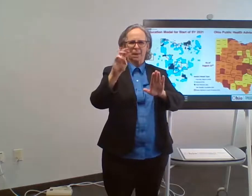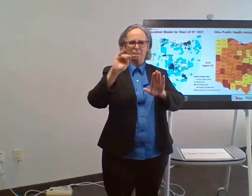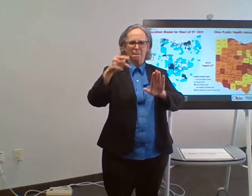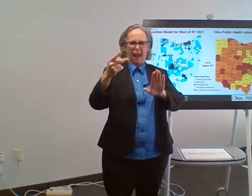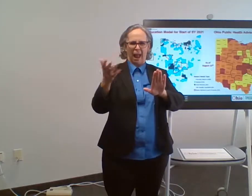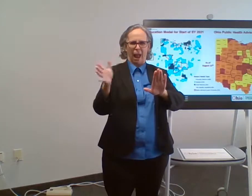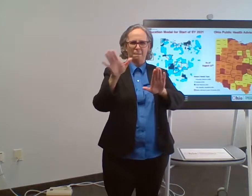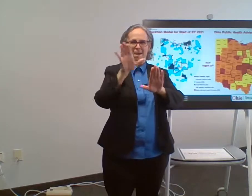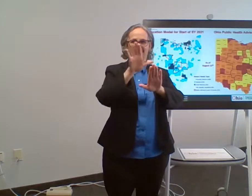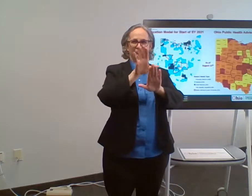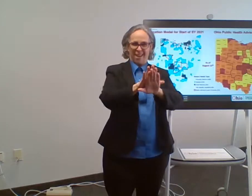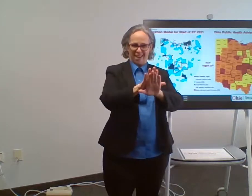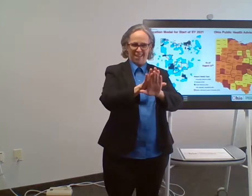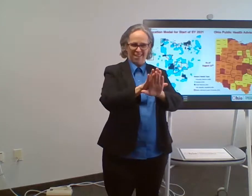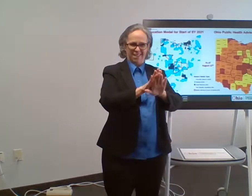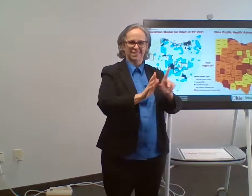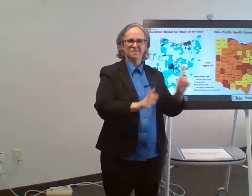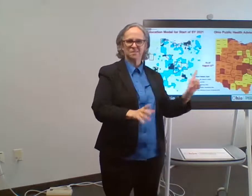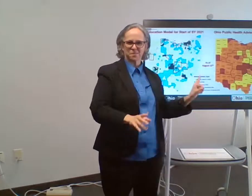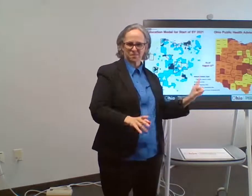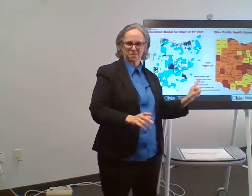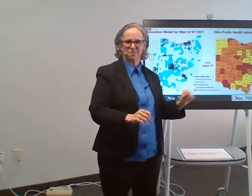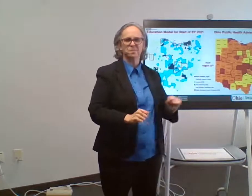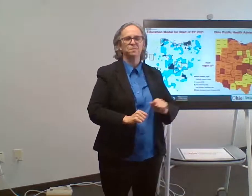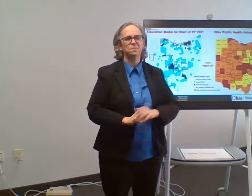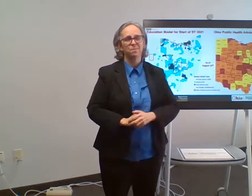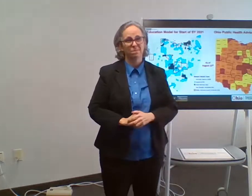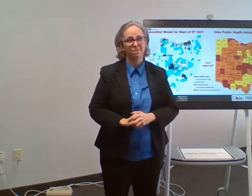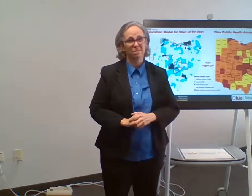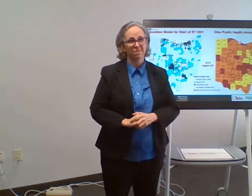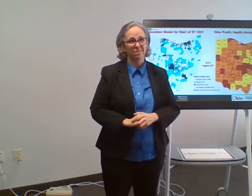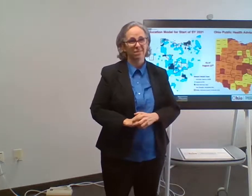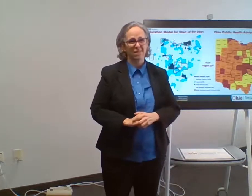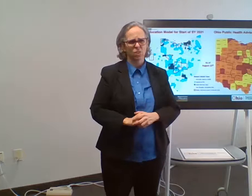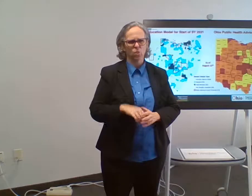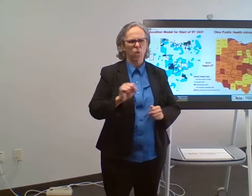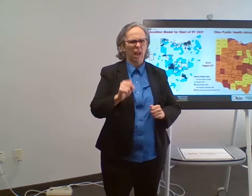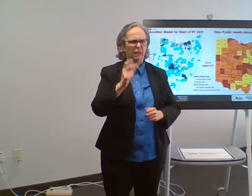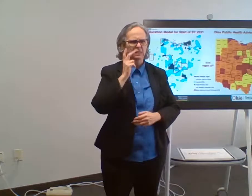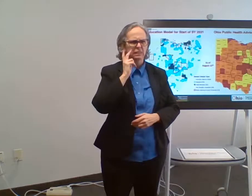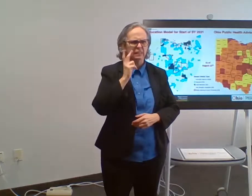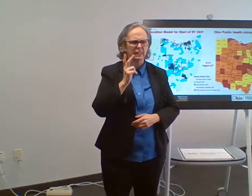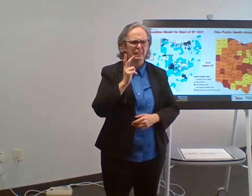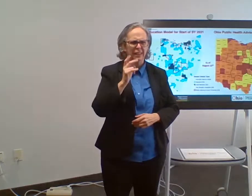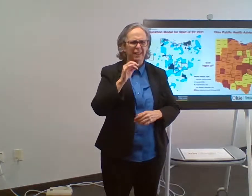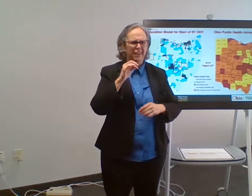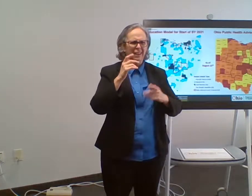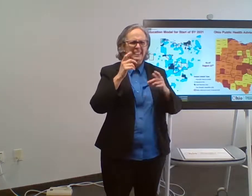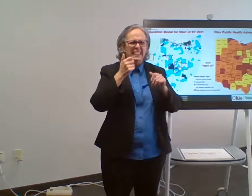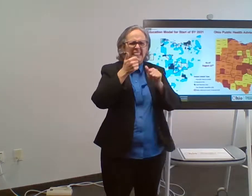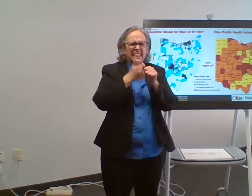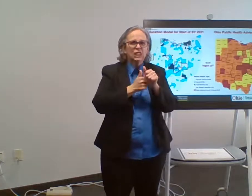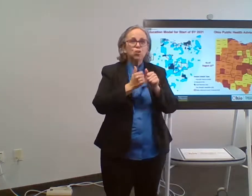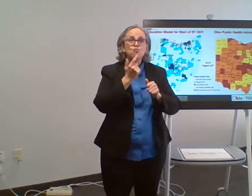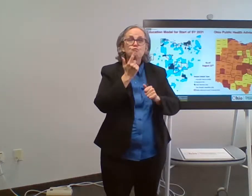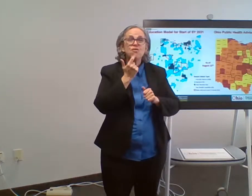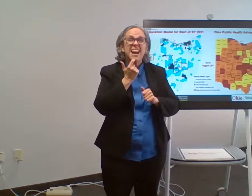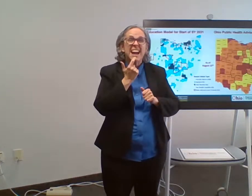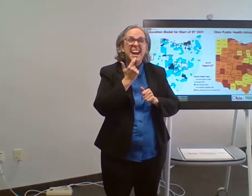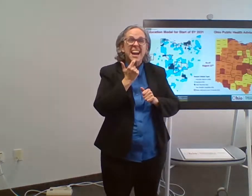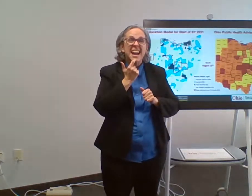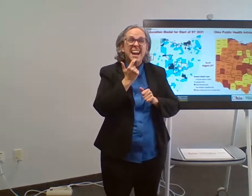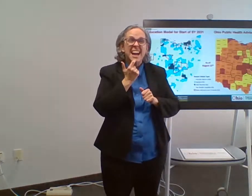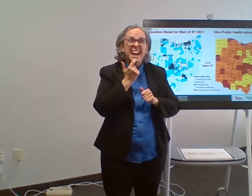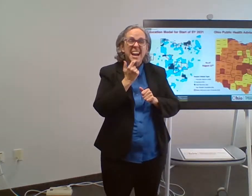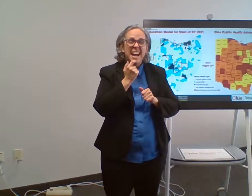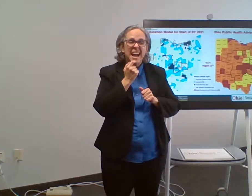counties this week. Overlaid inside of that, or laid inside of that, is the Department